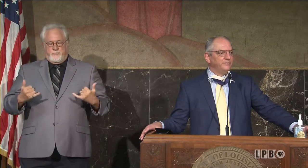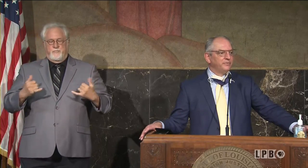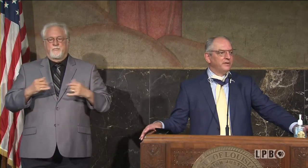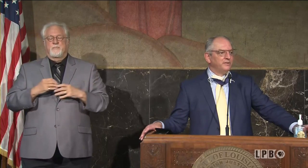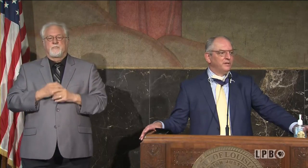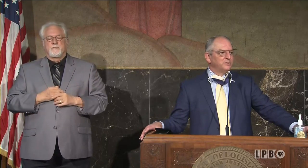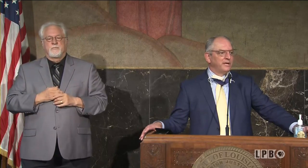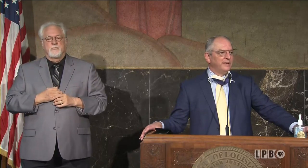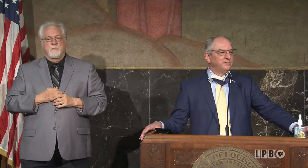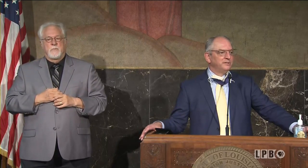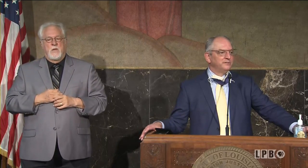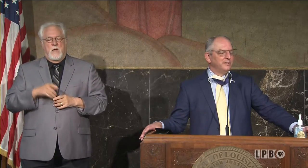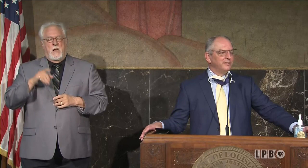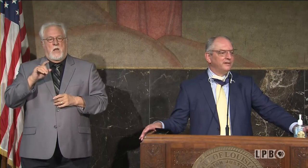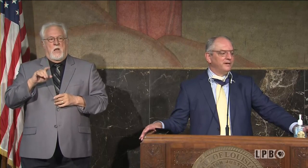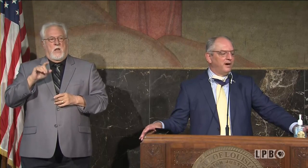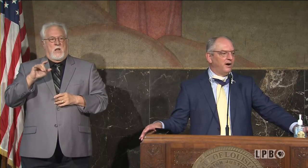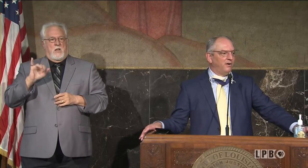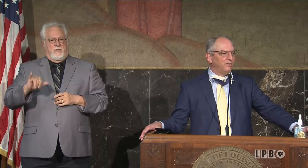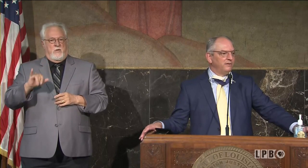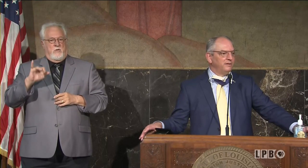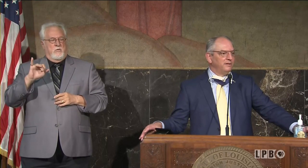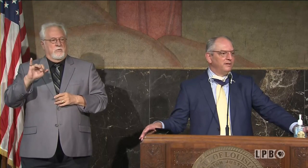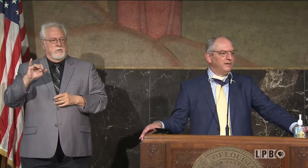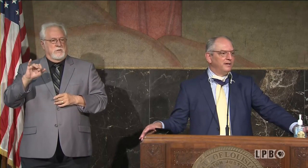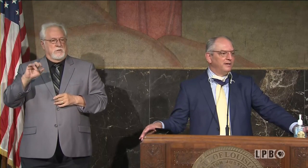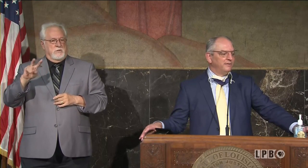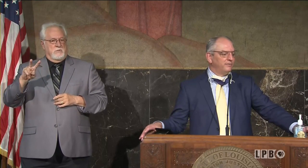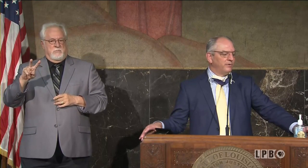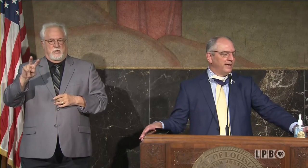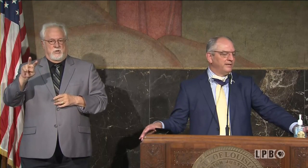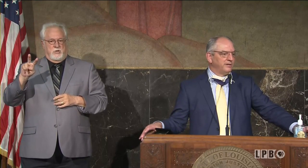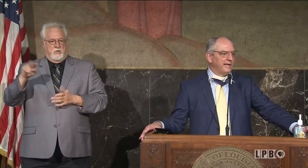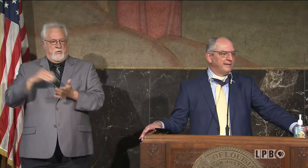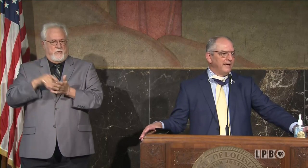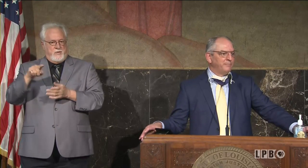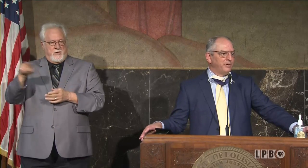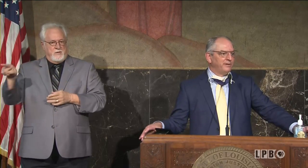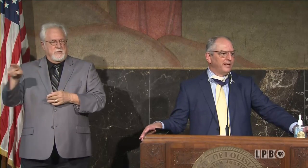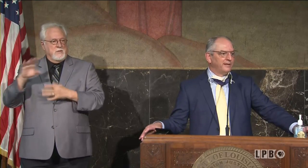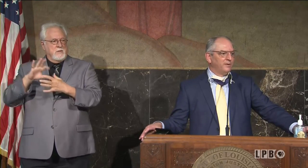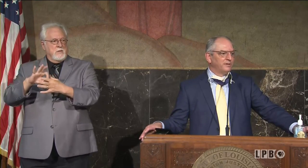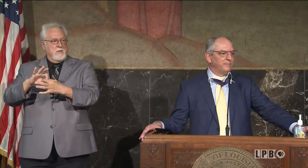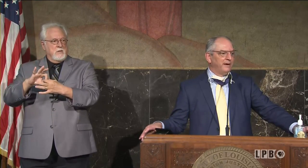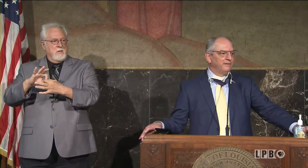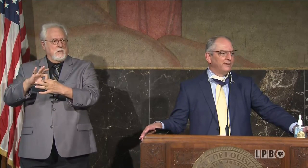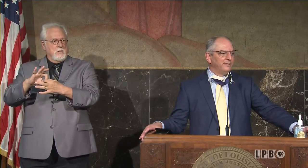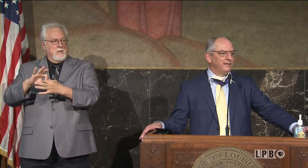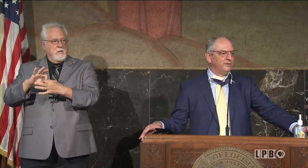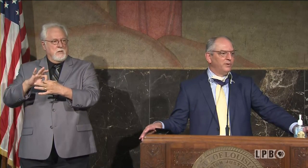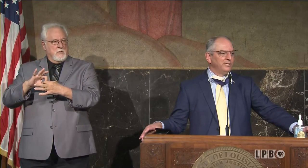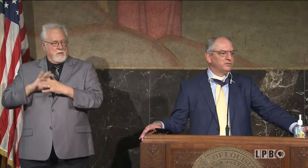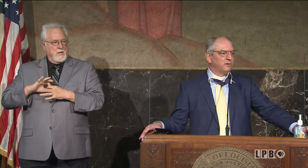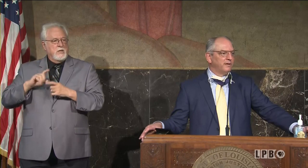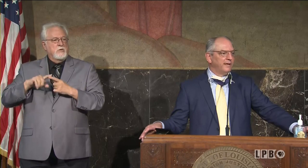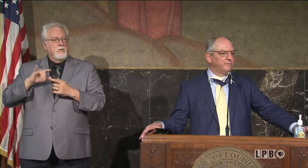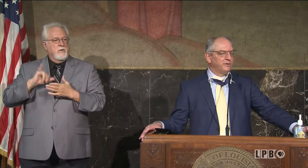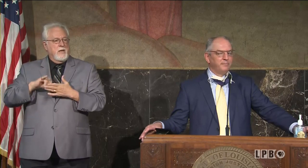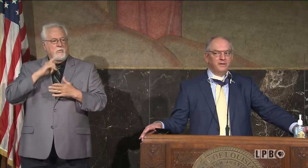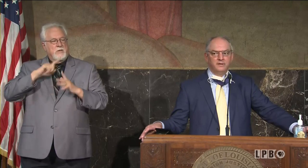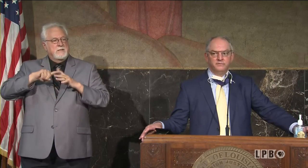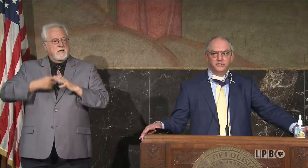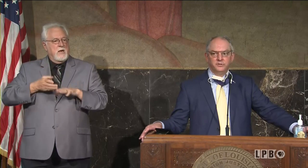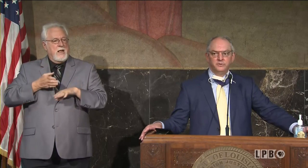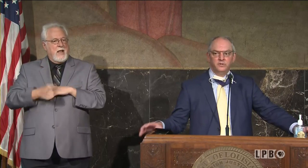that, those cases all relate to that time period that I talked about that really started after